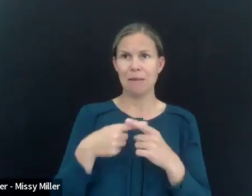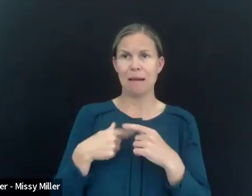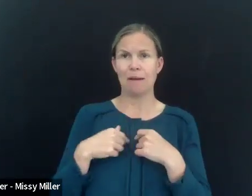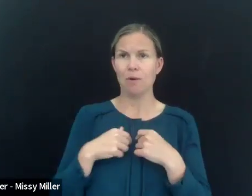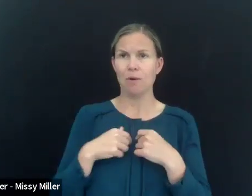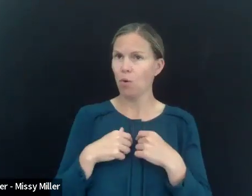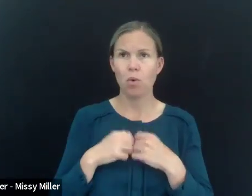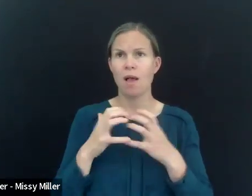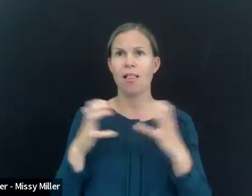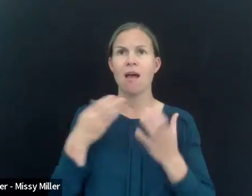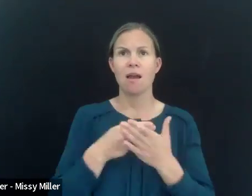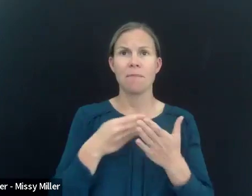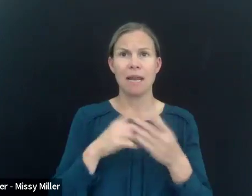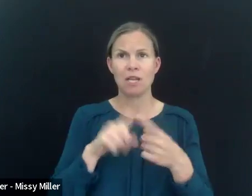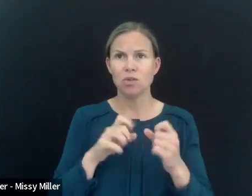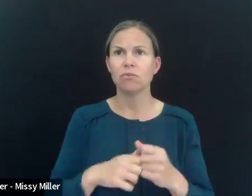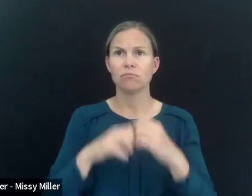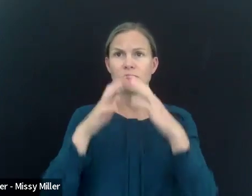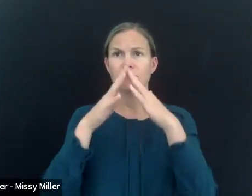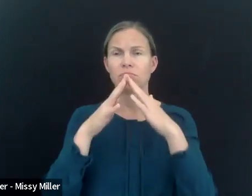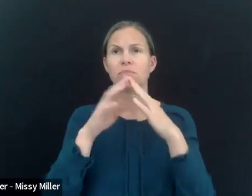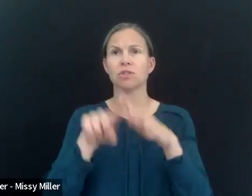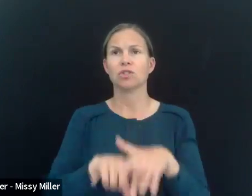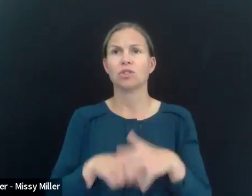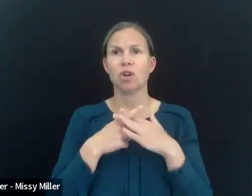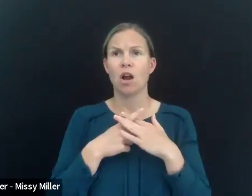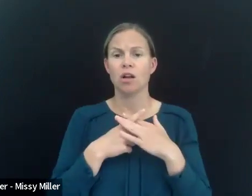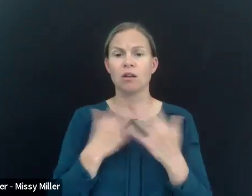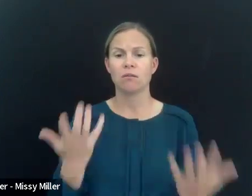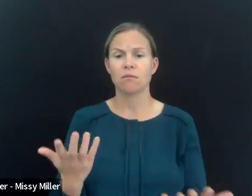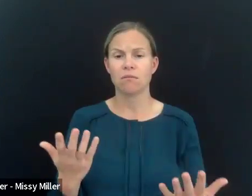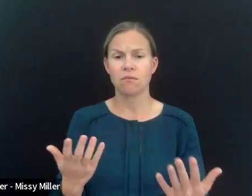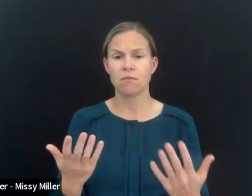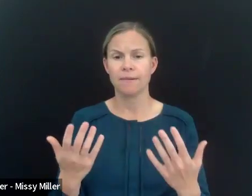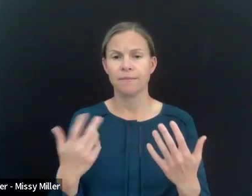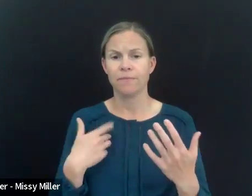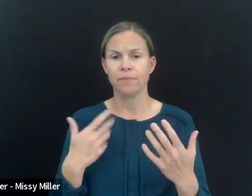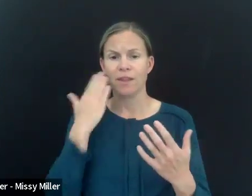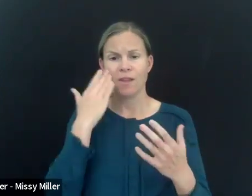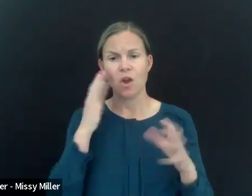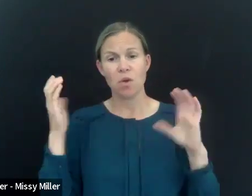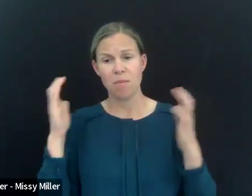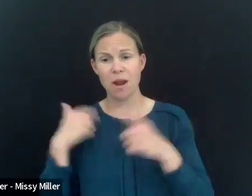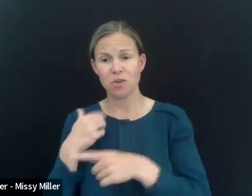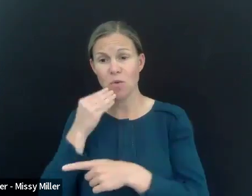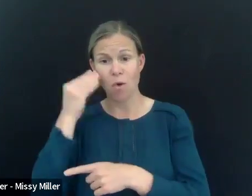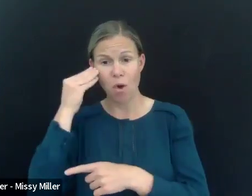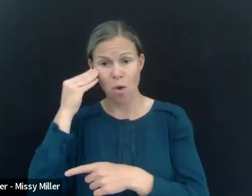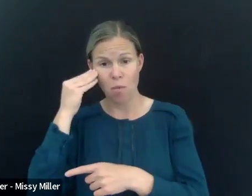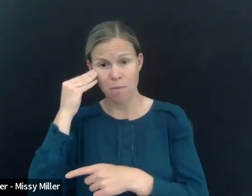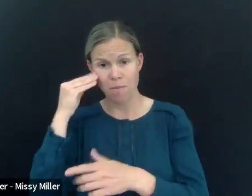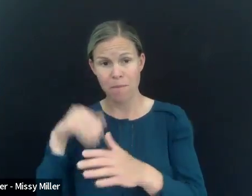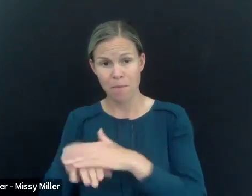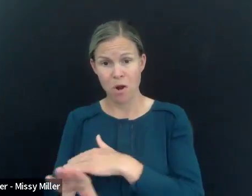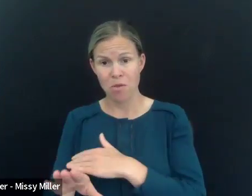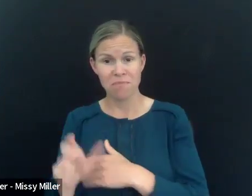thinking about all the things that need to be in place, right? As opposed to being able to stay a home birth midwife. I don't need an office necessarily. I just need